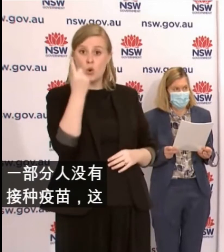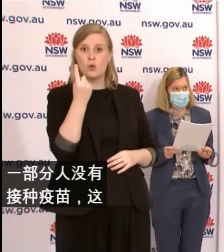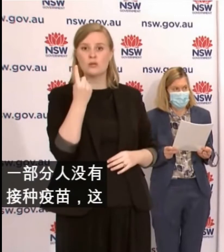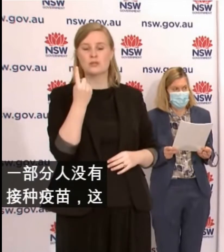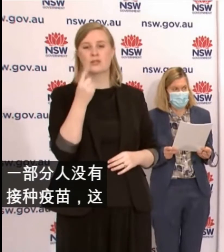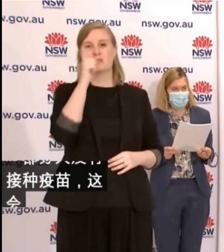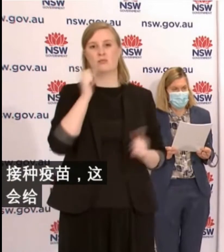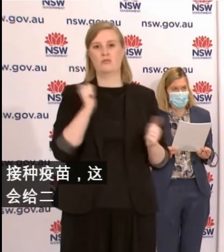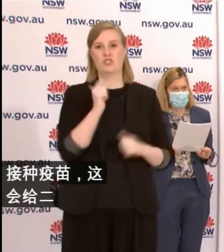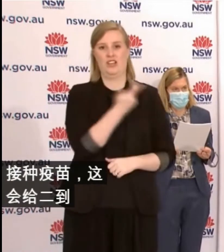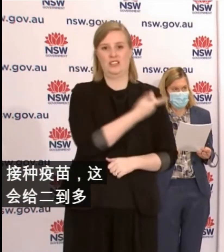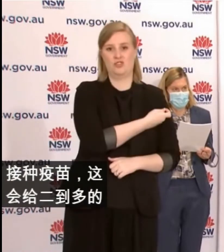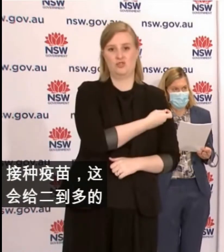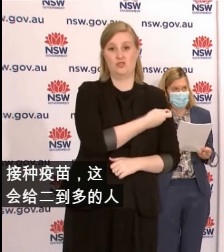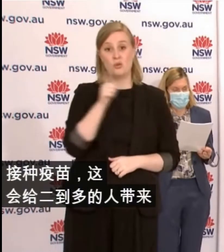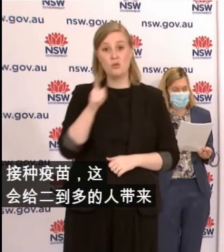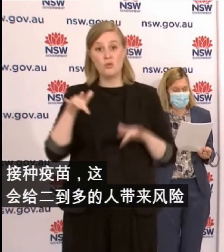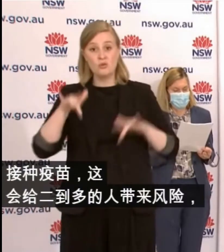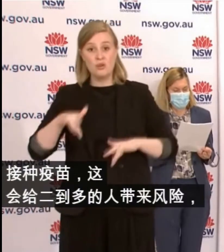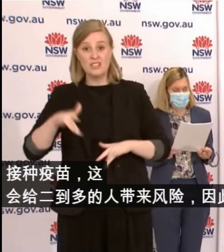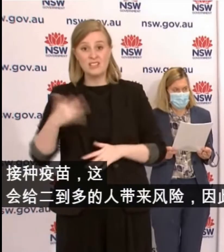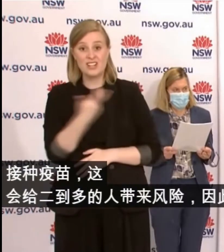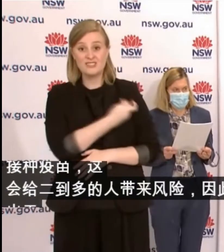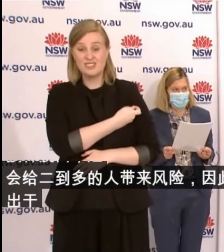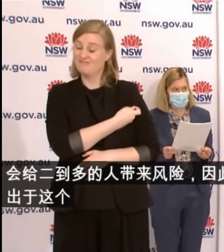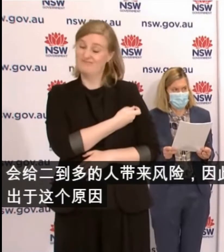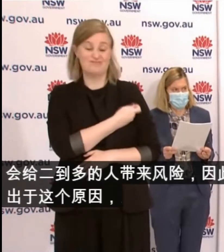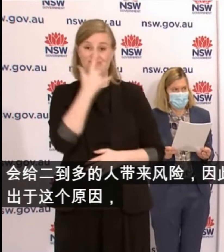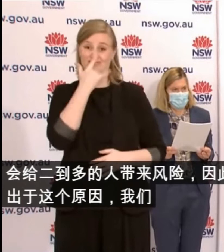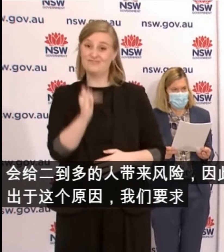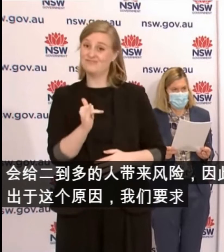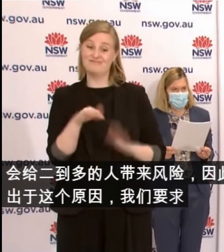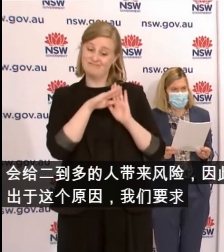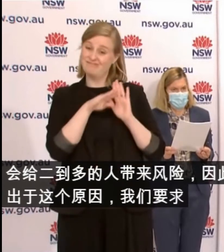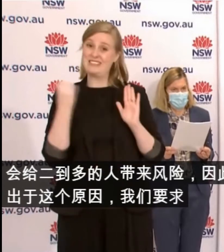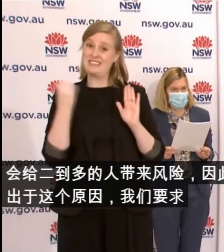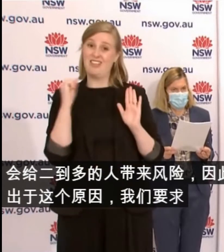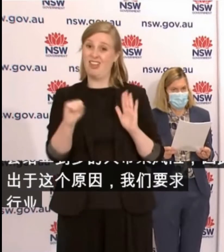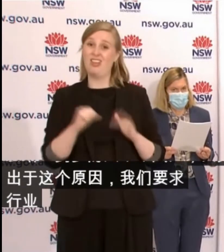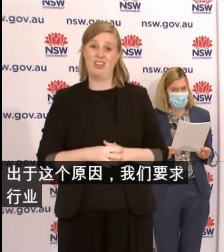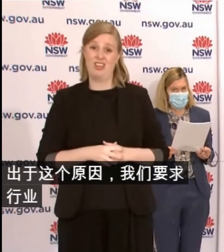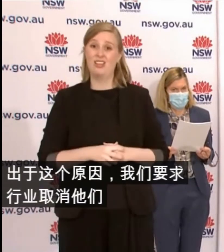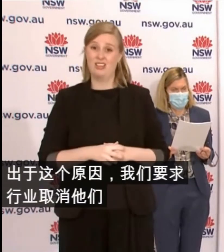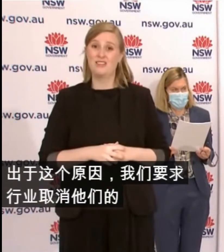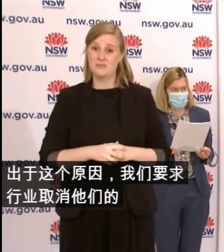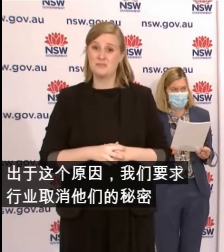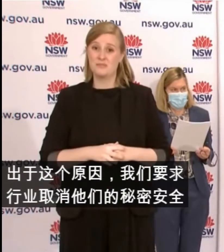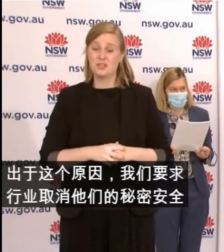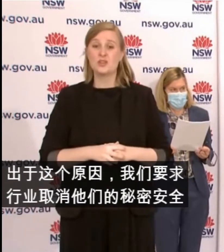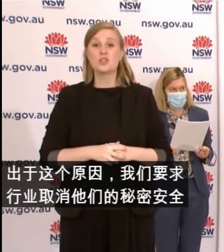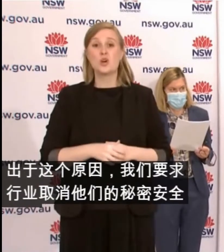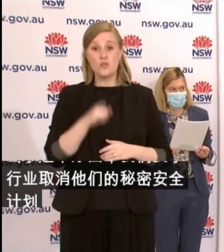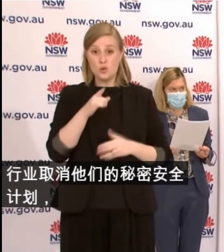that poses a risk to too many people. So for that reason, we're asking industry to dust off their COVID